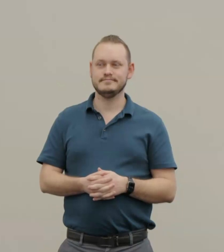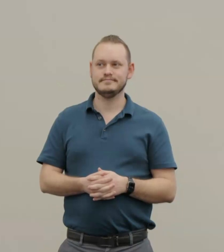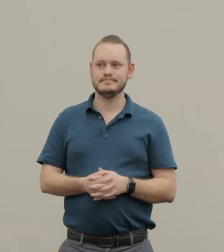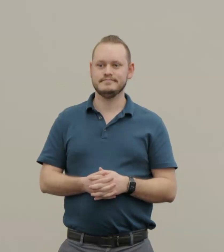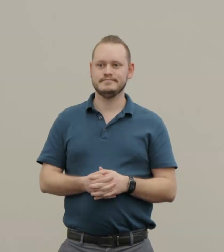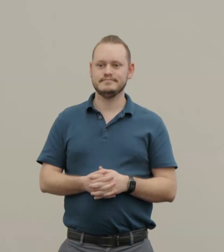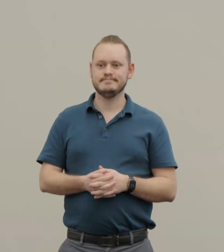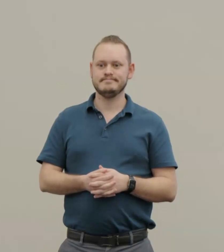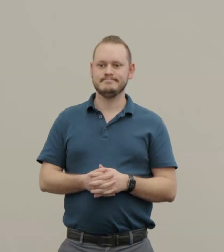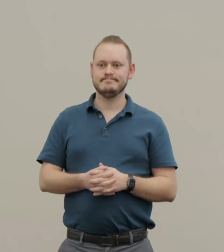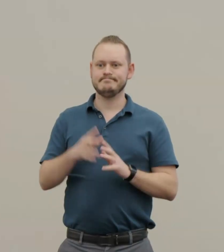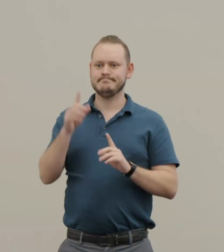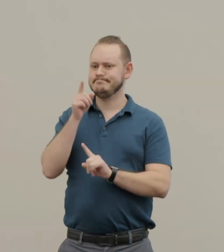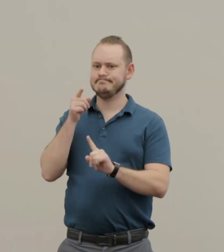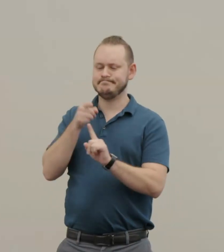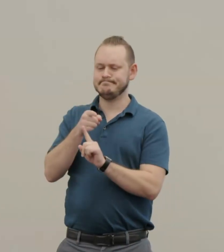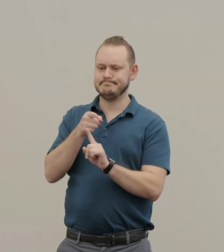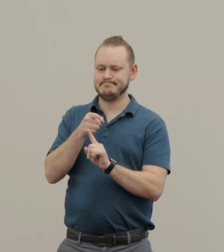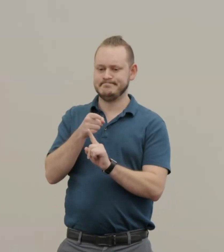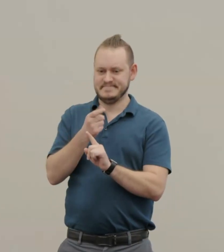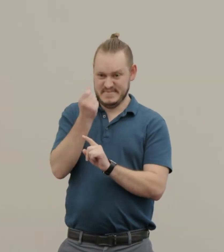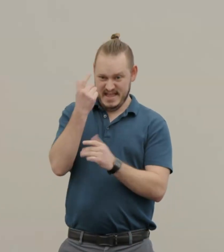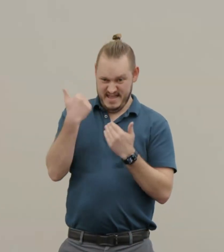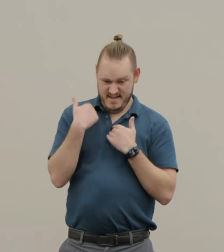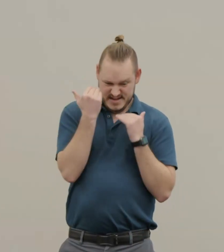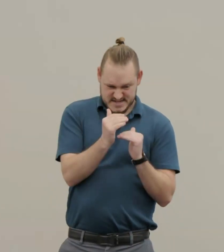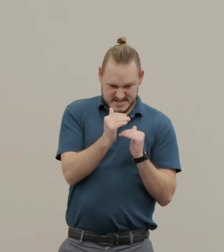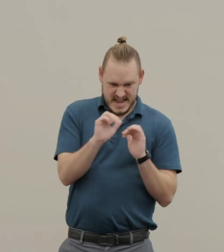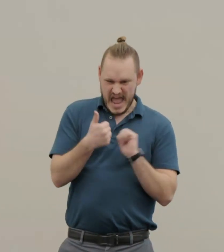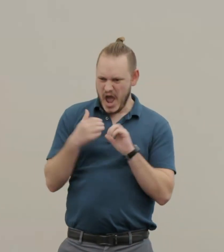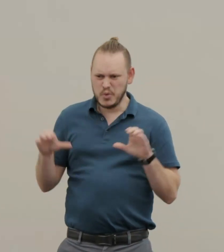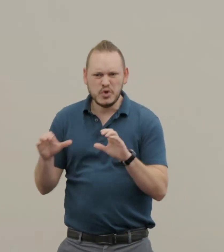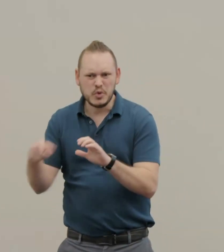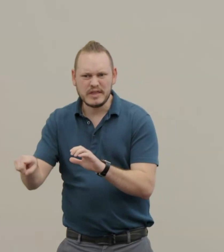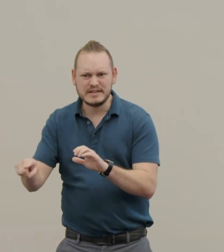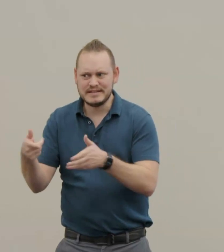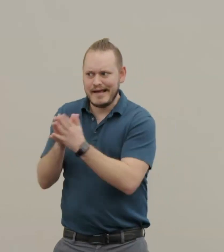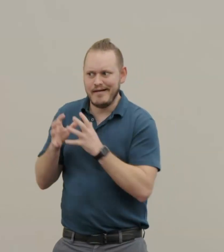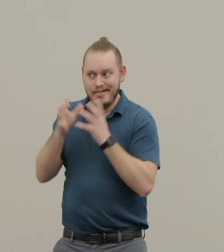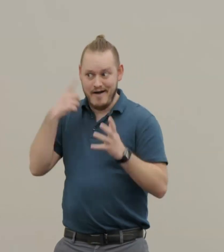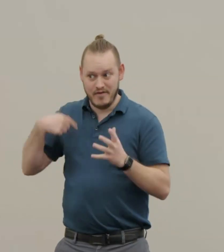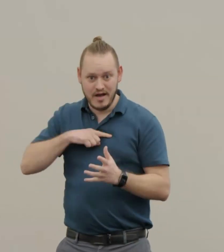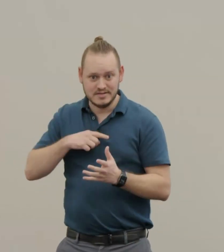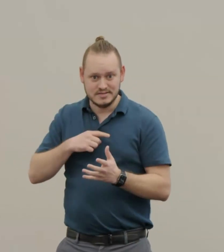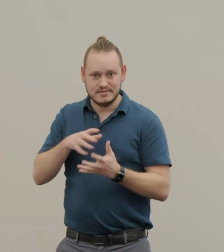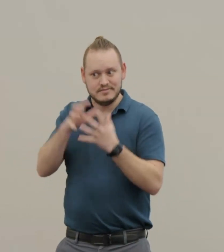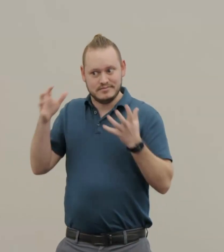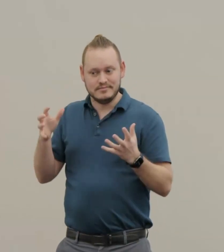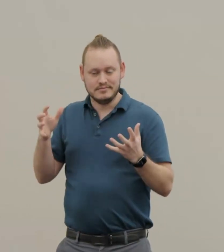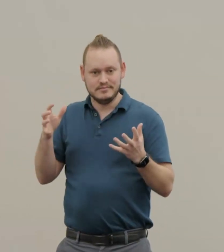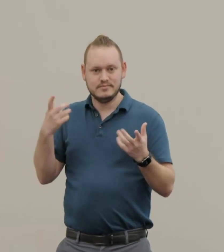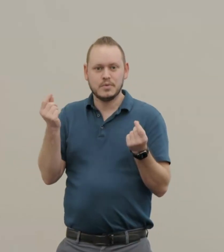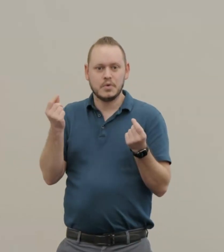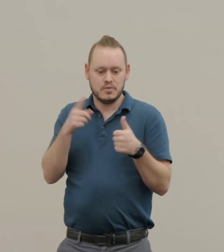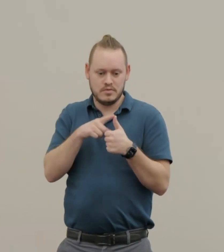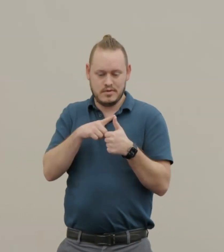truly, how do we do this under constraints, right? Like this, they're asking a lot of us through these Title II updates. what can we do to